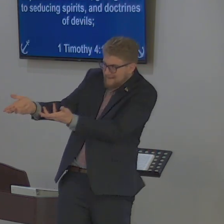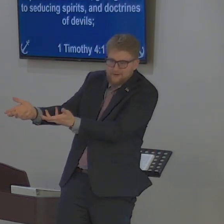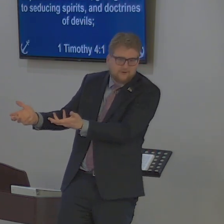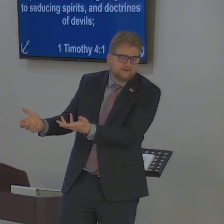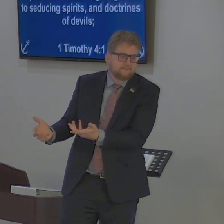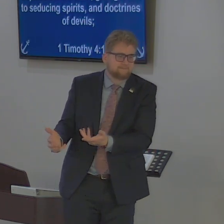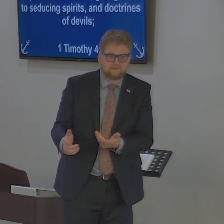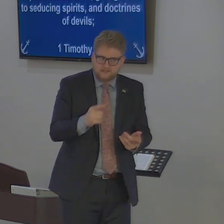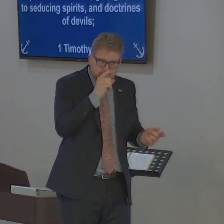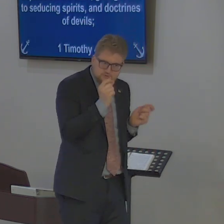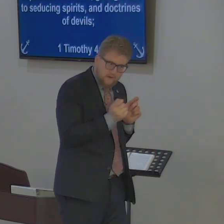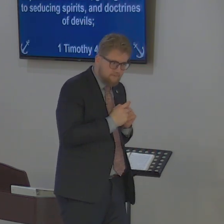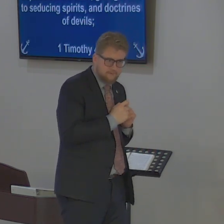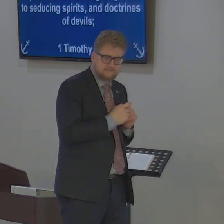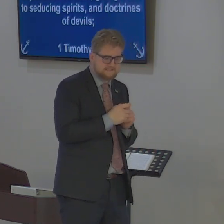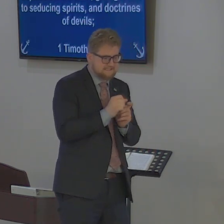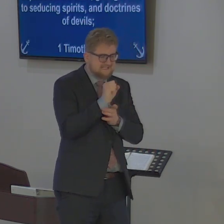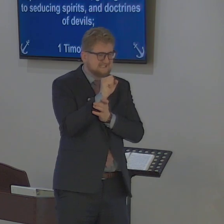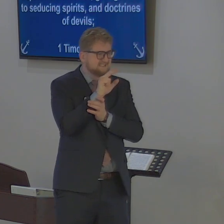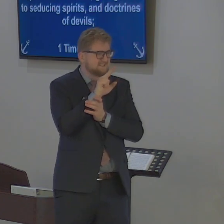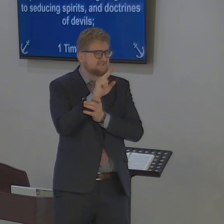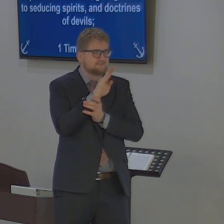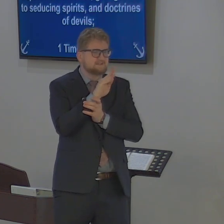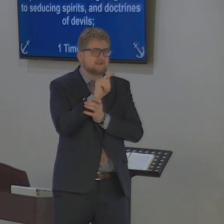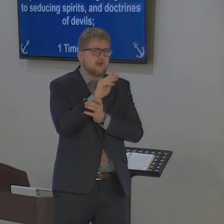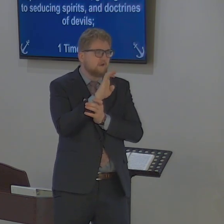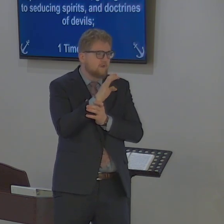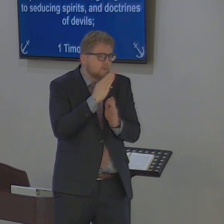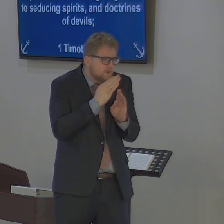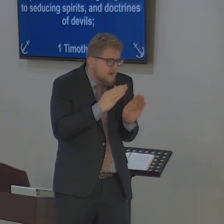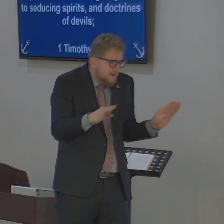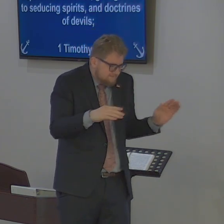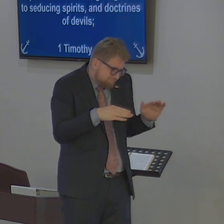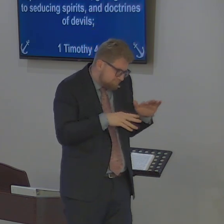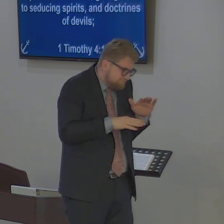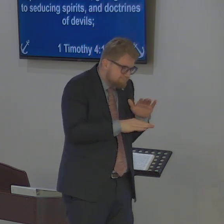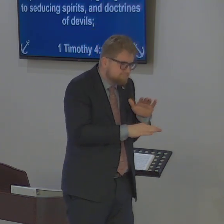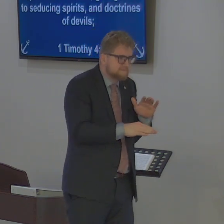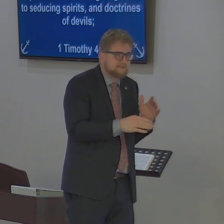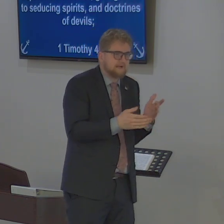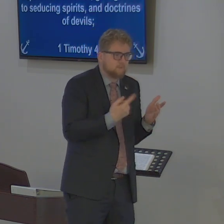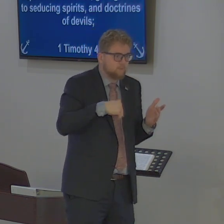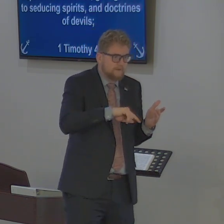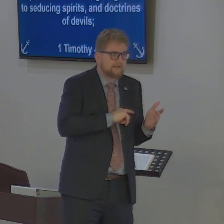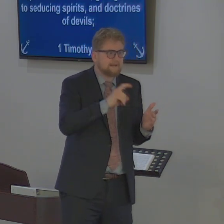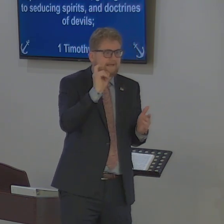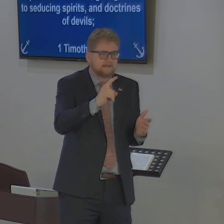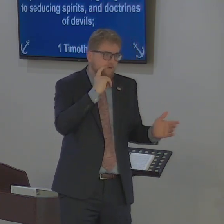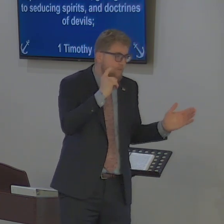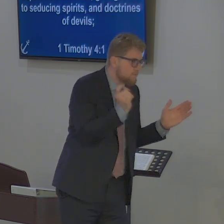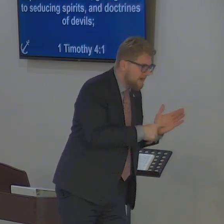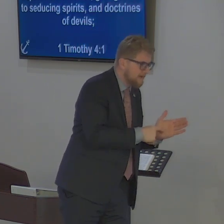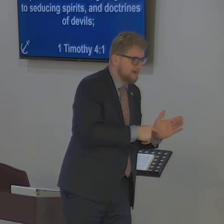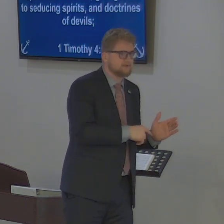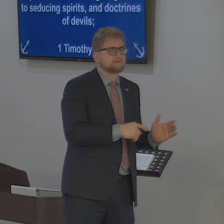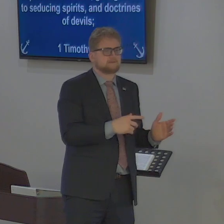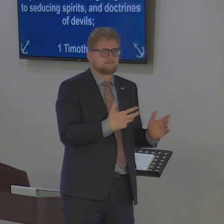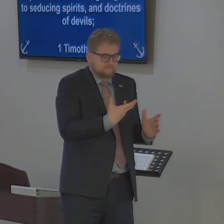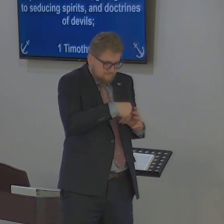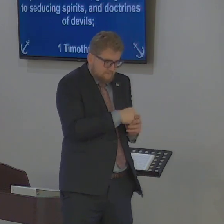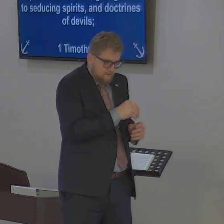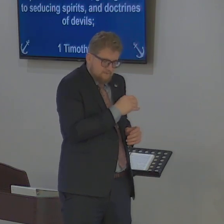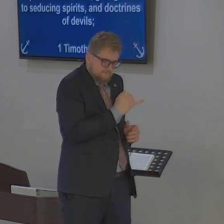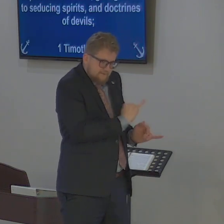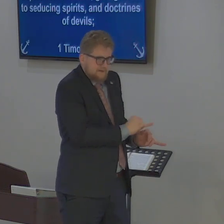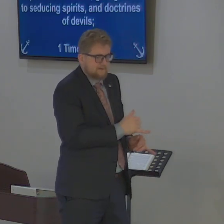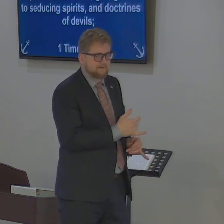very, very tricky. It's very subtle, and we have to make sure that we recognize it. And the scary part or the worst part of the whole thing is that as